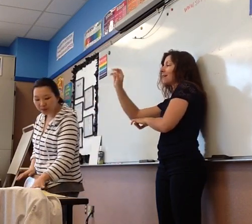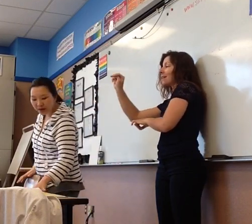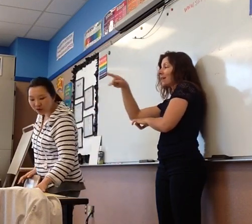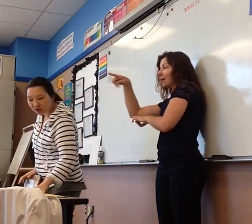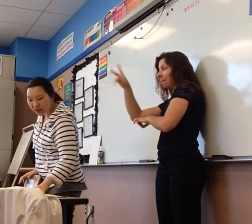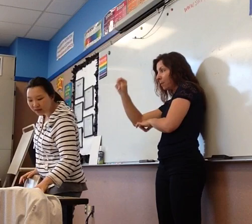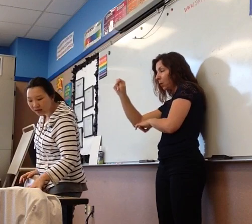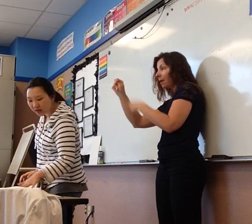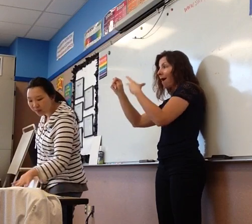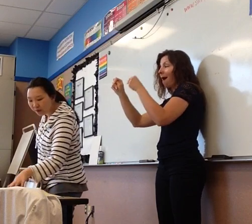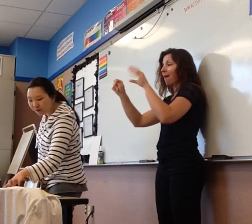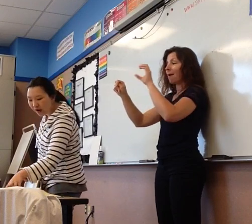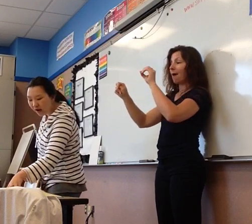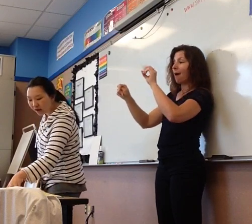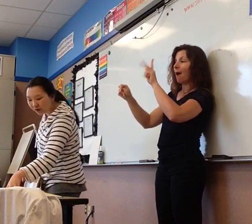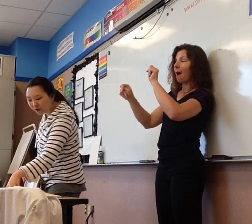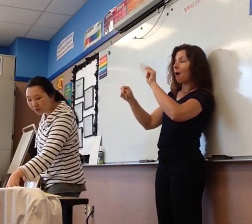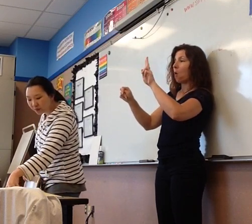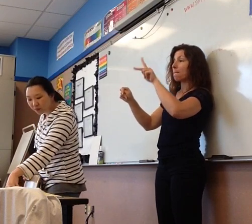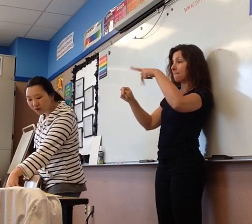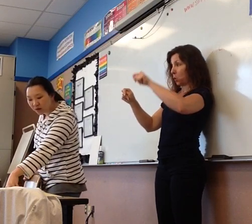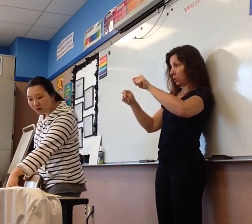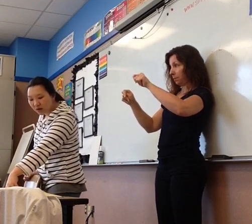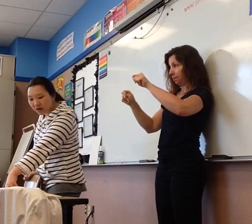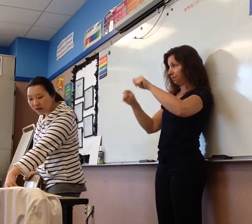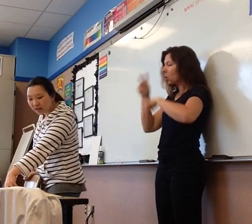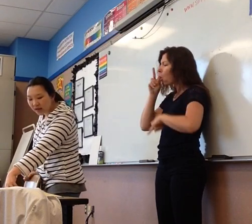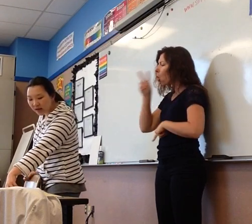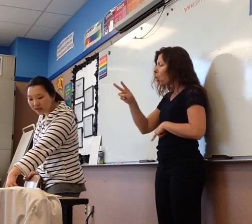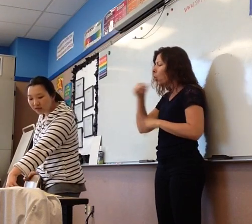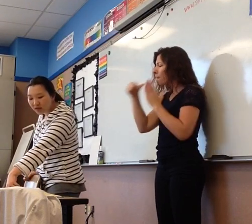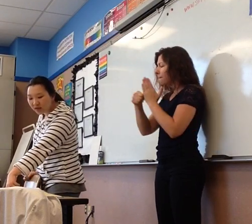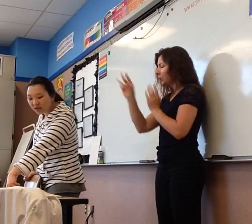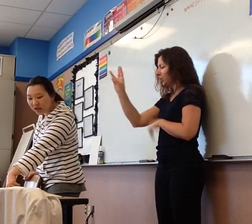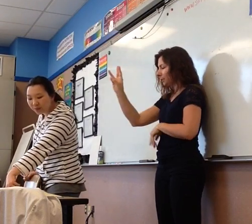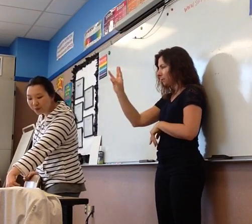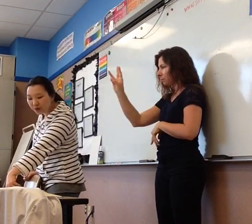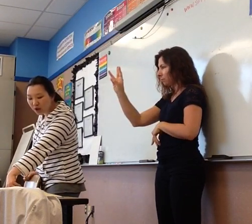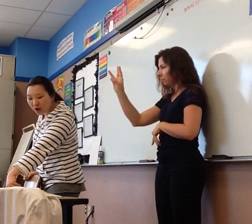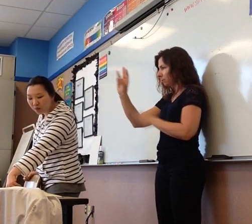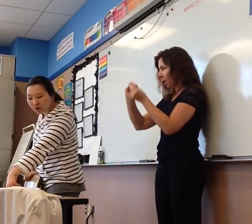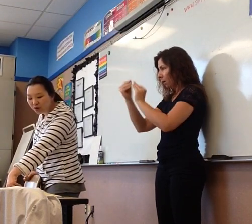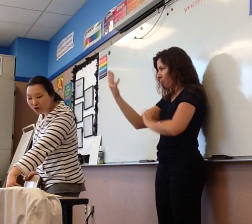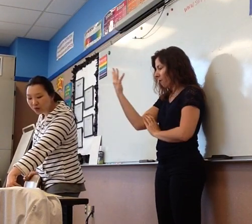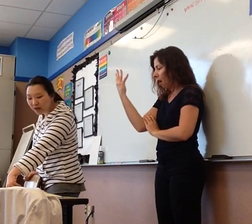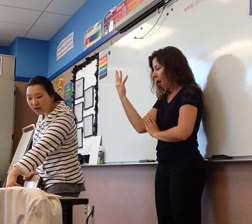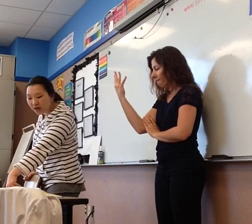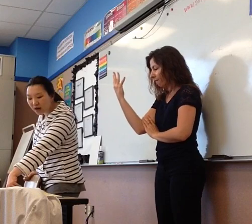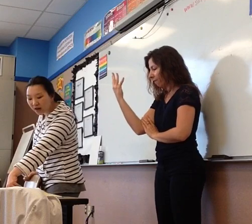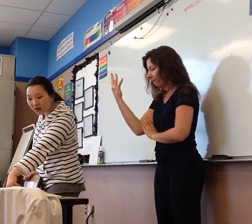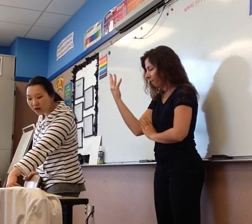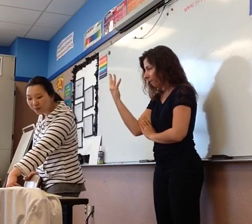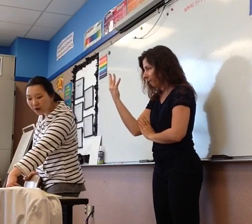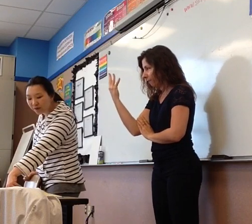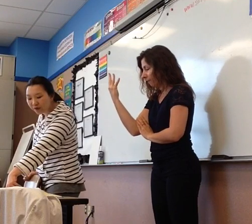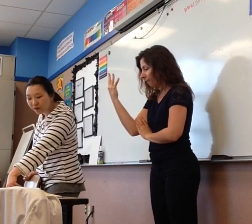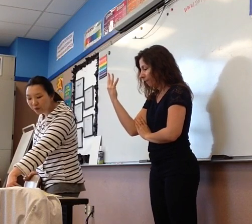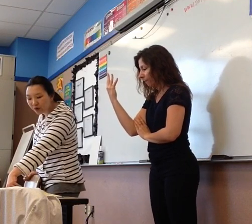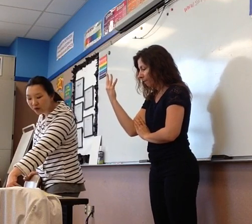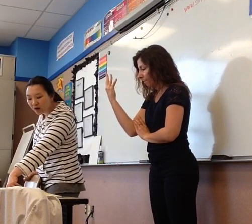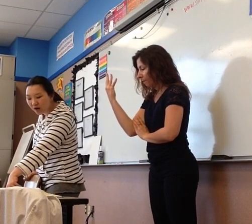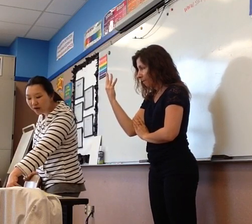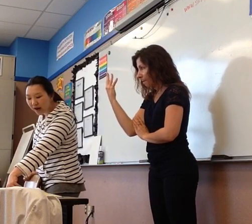on page 6 at number 5, it says, the table below shows how the height